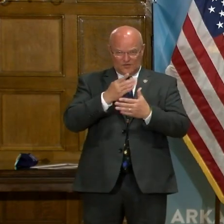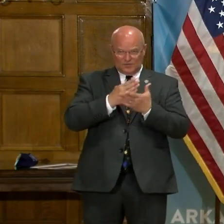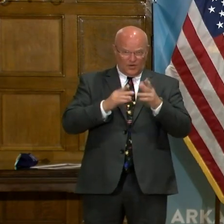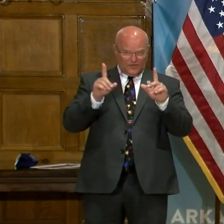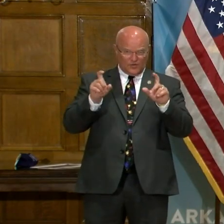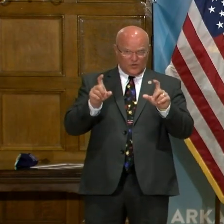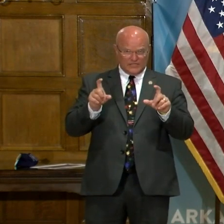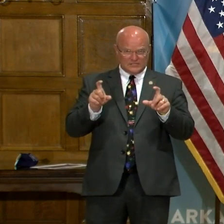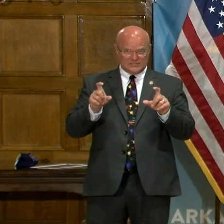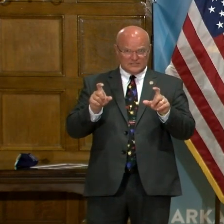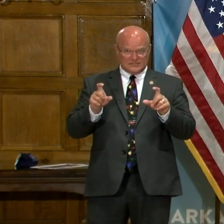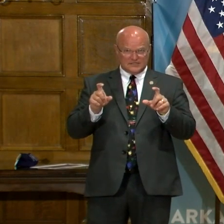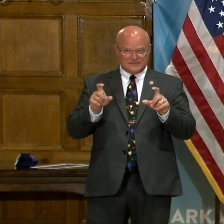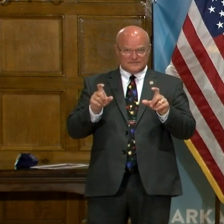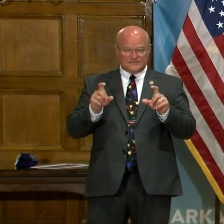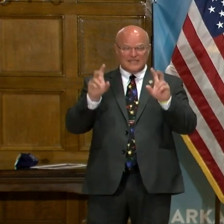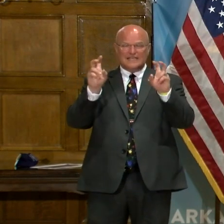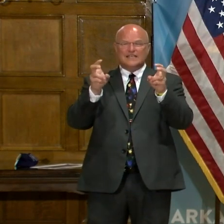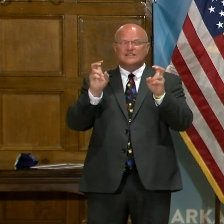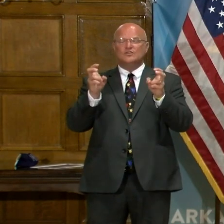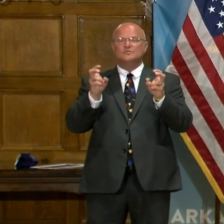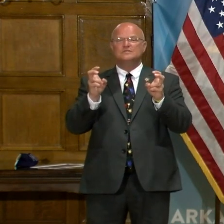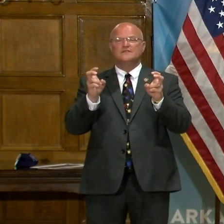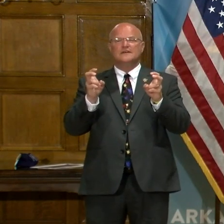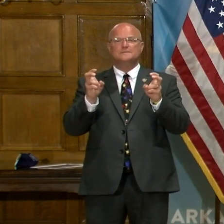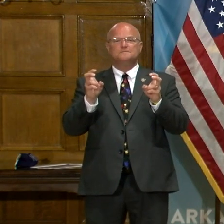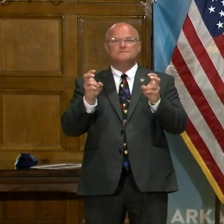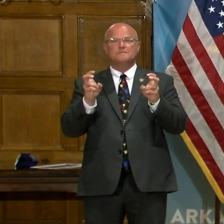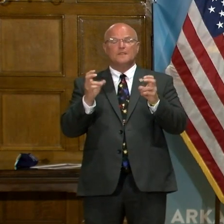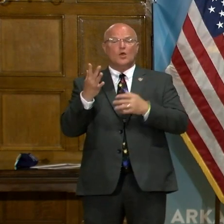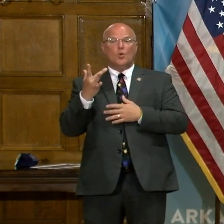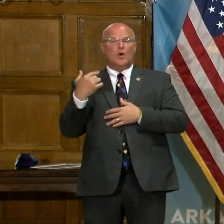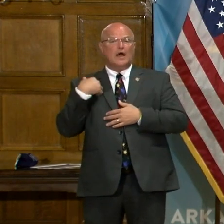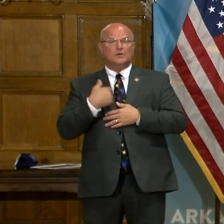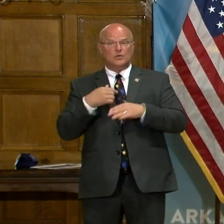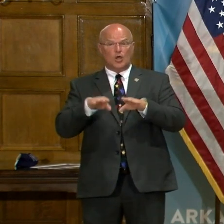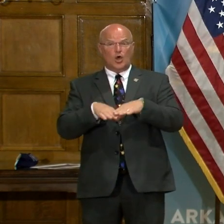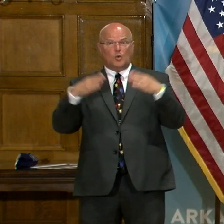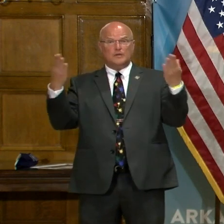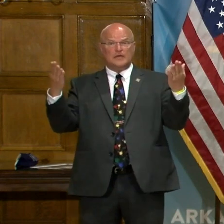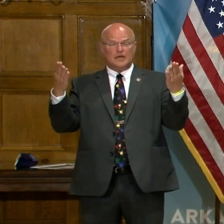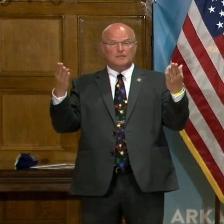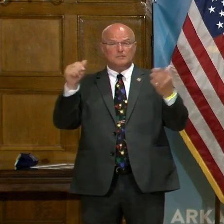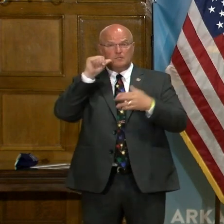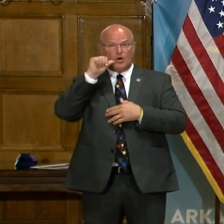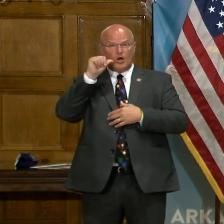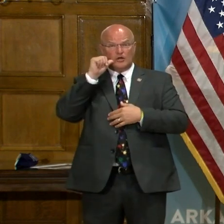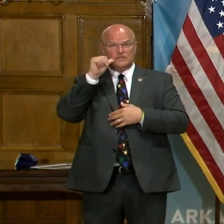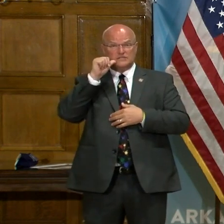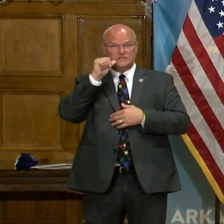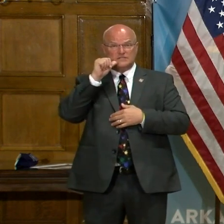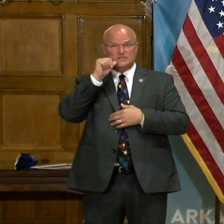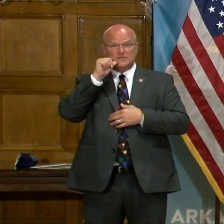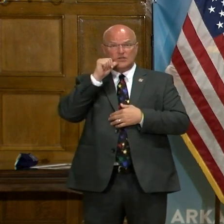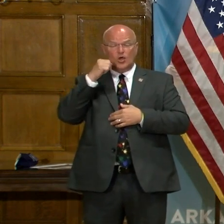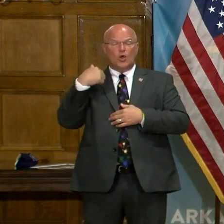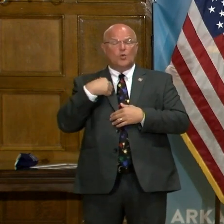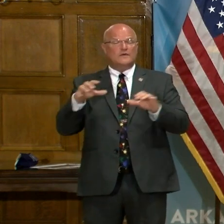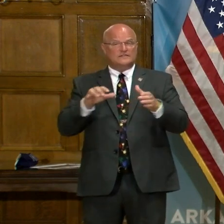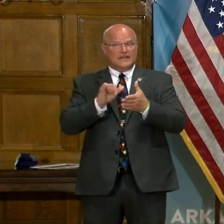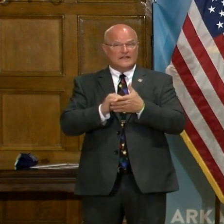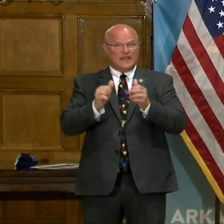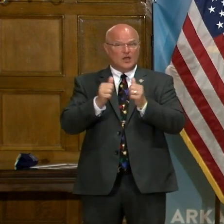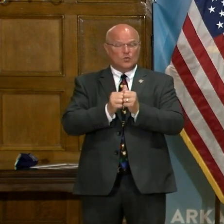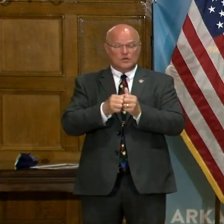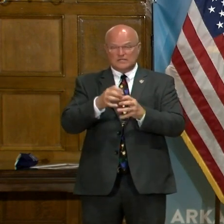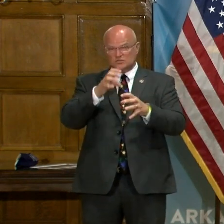part of the question, in terms of why do we open up bars, we have done that